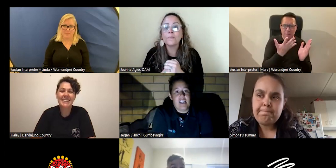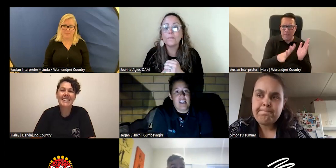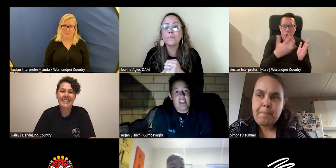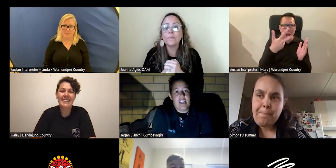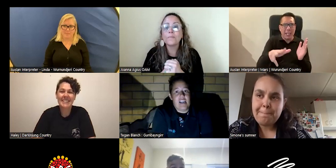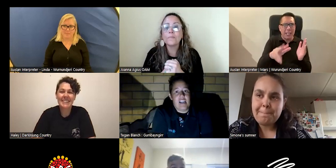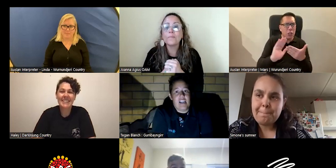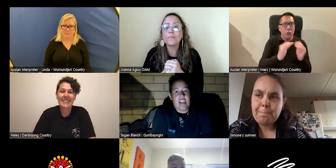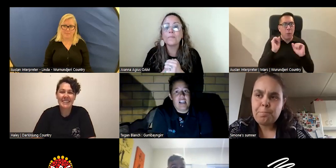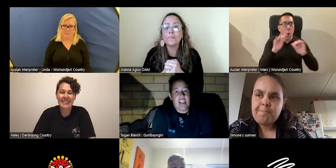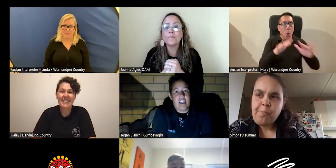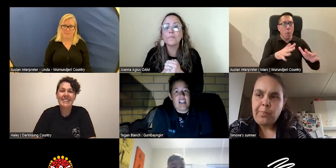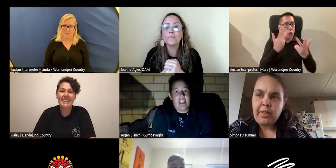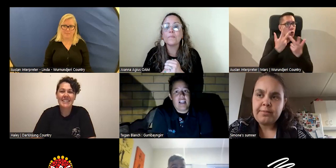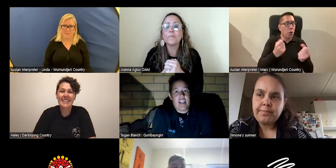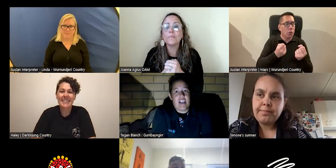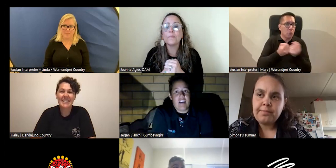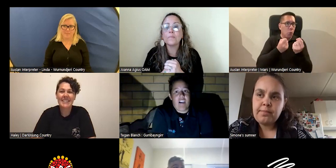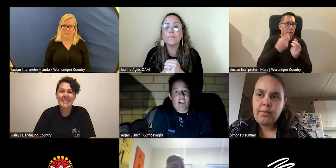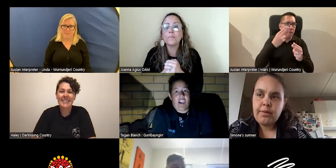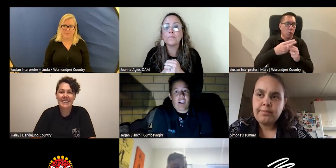community mob there to show support for the voice.